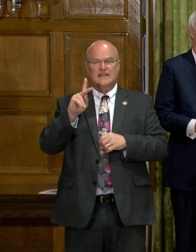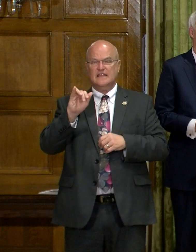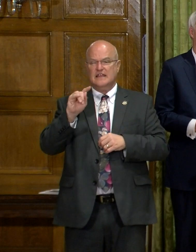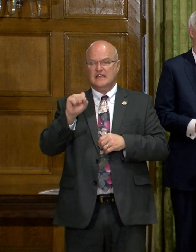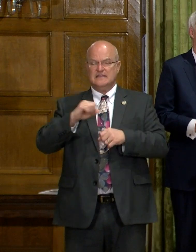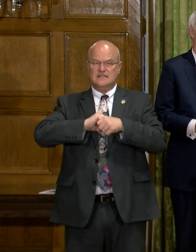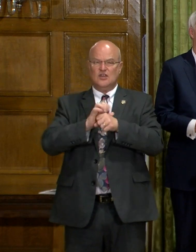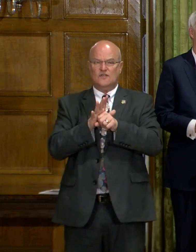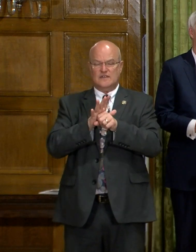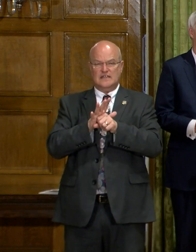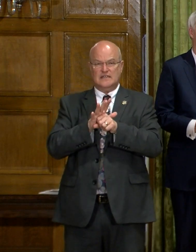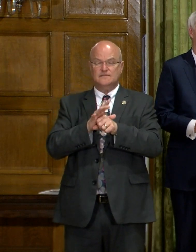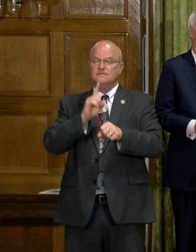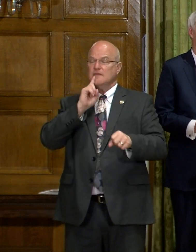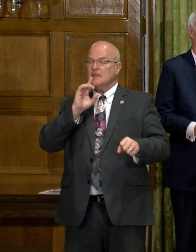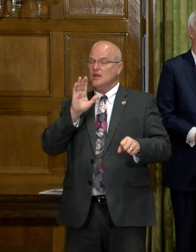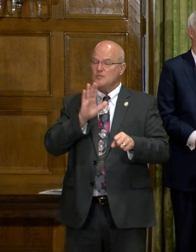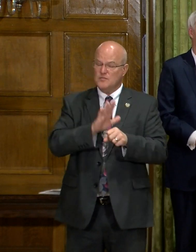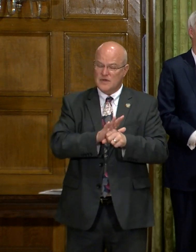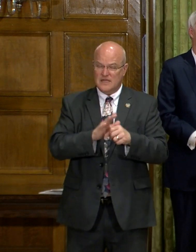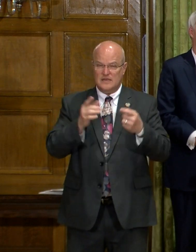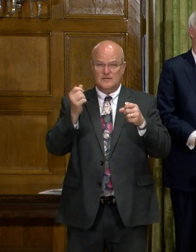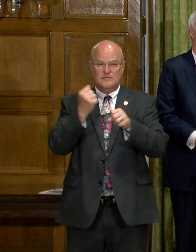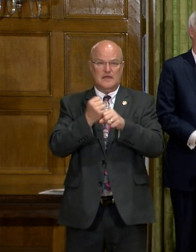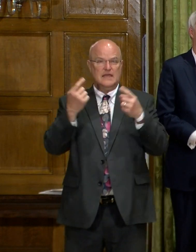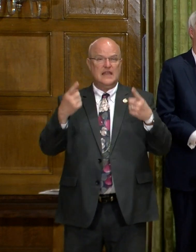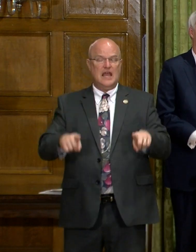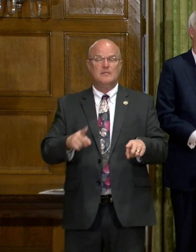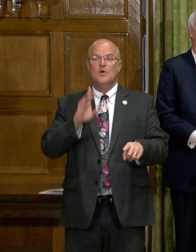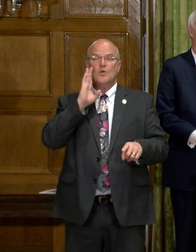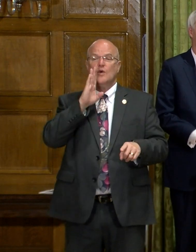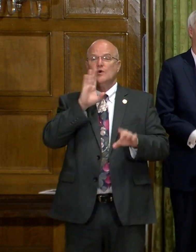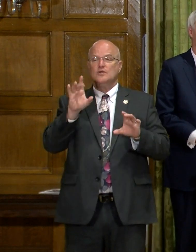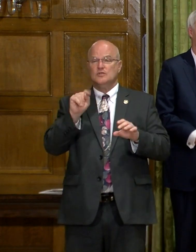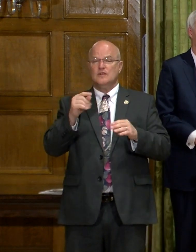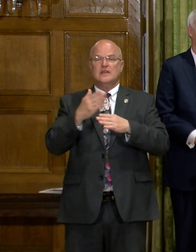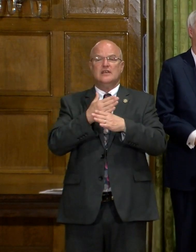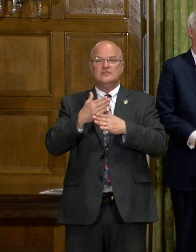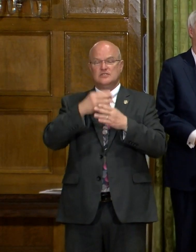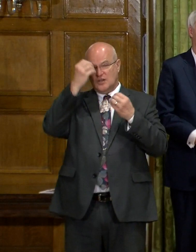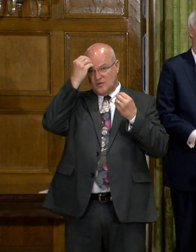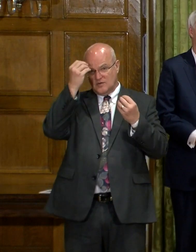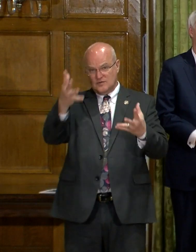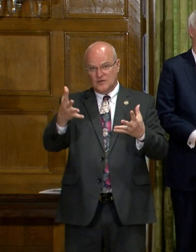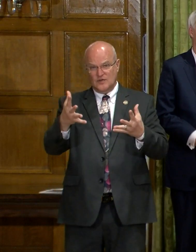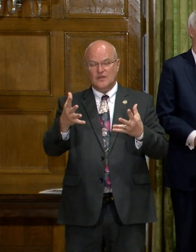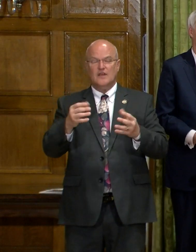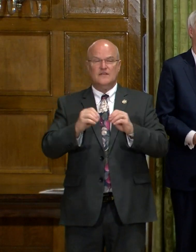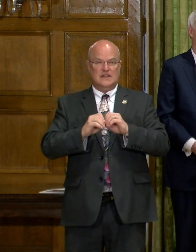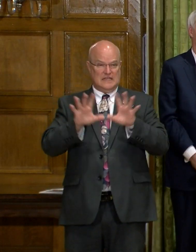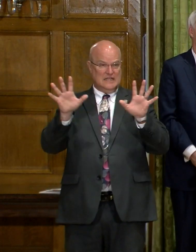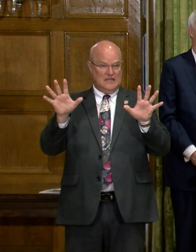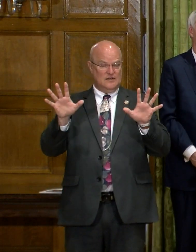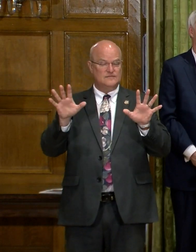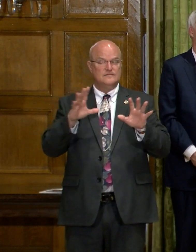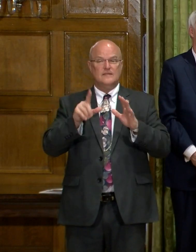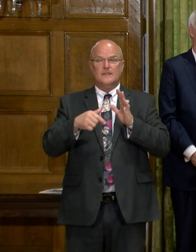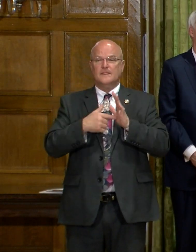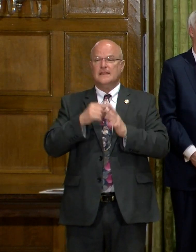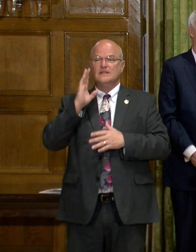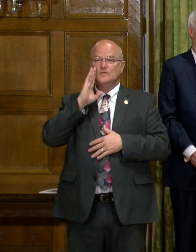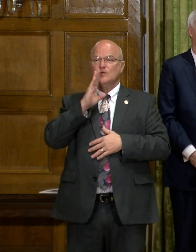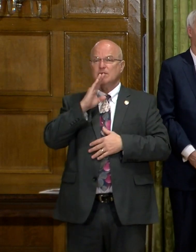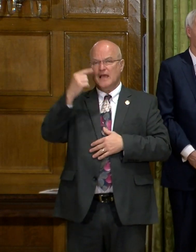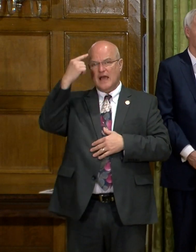COVID-19 infection. We're committed to making that happen. We're going to do it and share that information with you in a transparent fashion. And this will